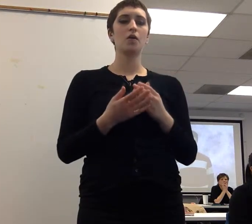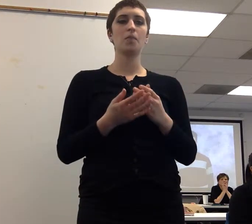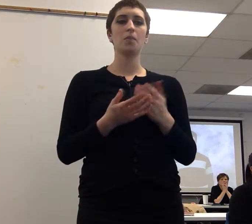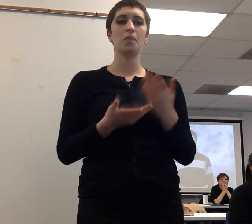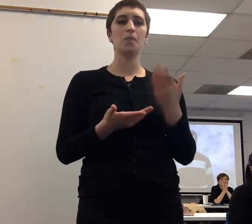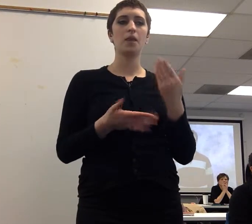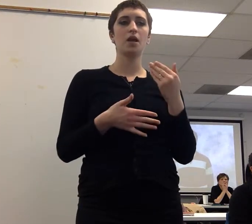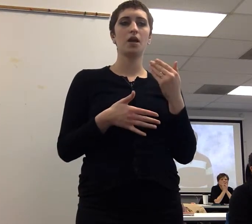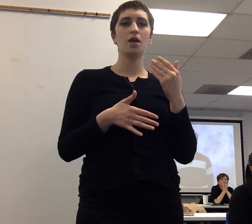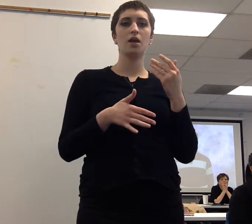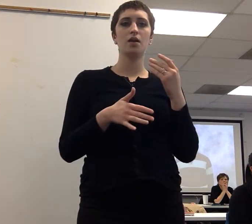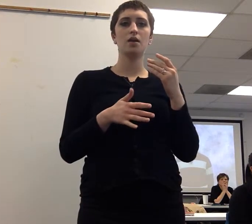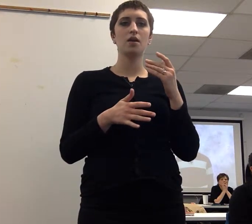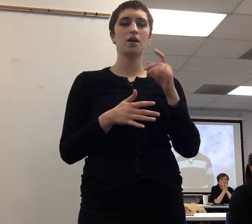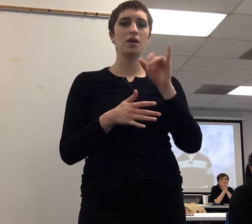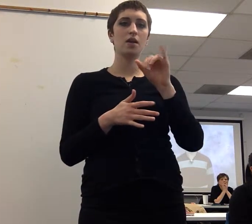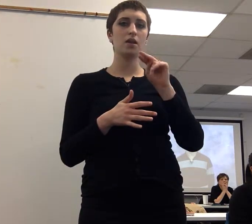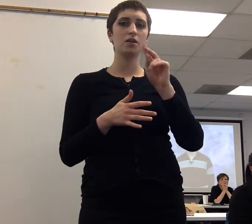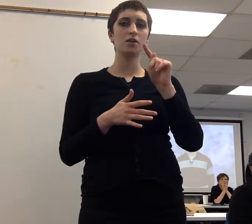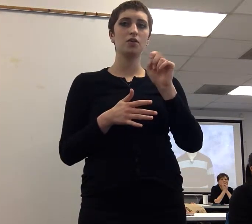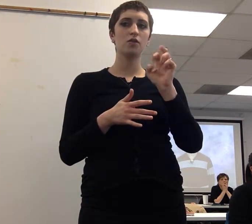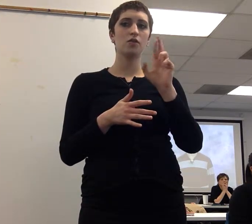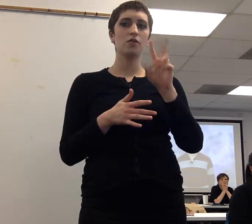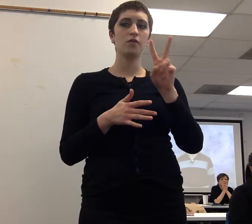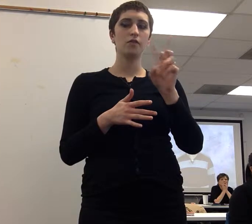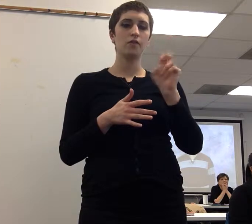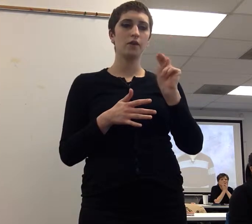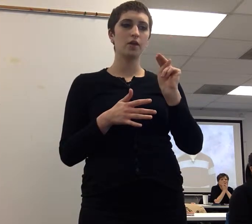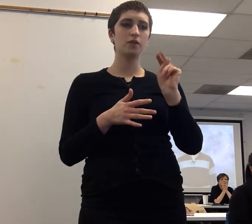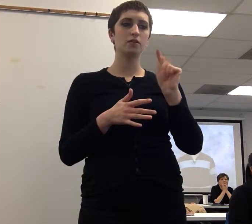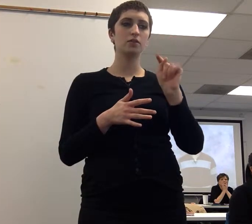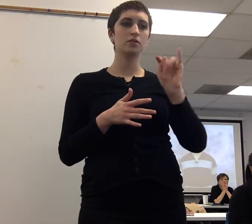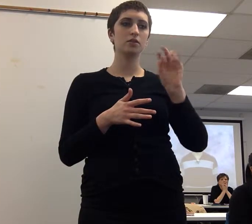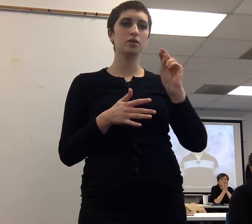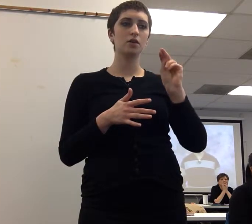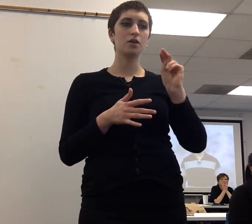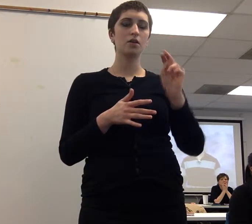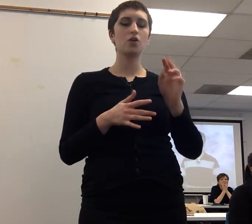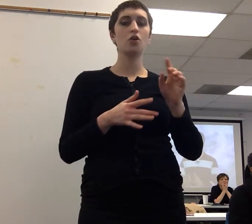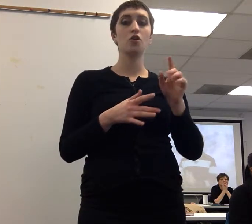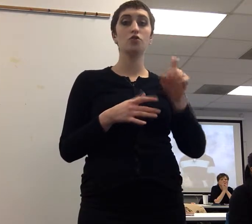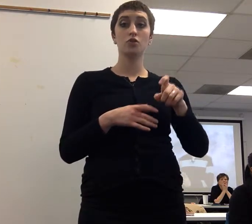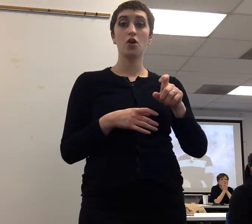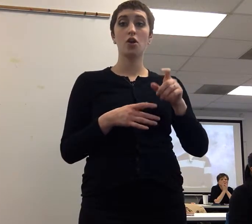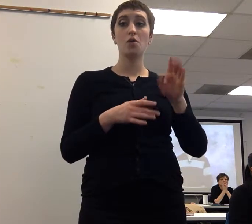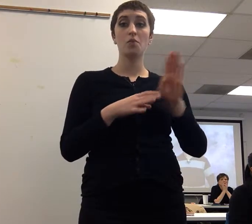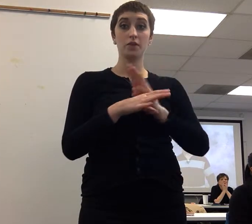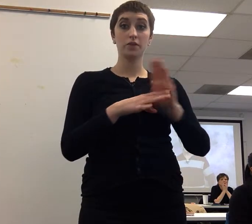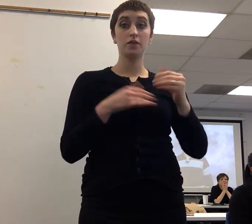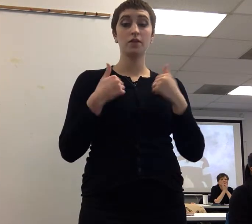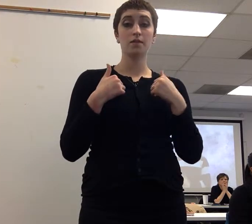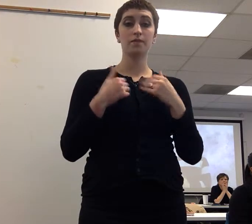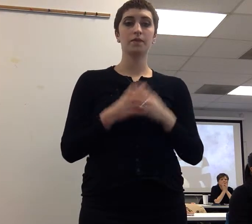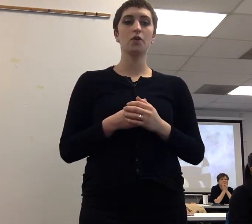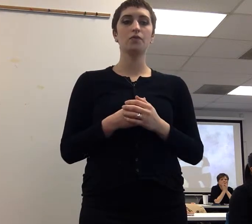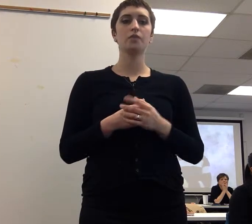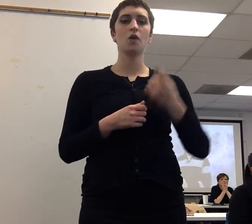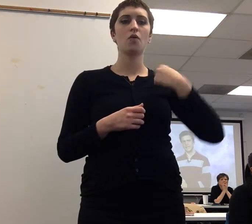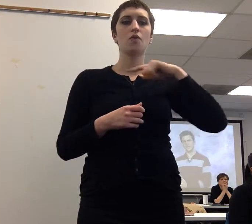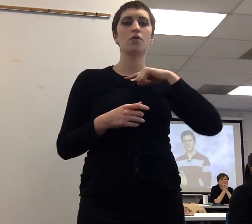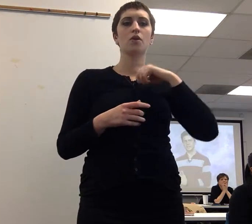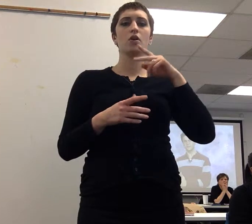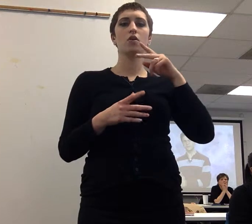history between 1865 and 1914. And we're going to look at two viewpoints. The first viewpoint we're